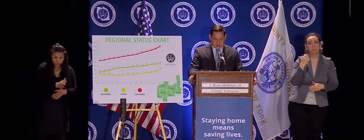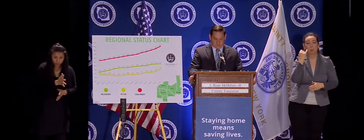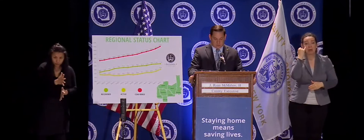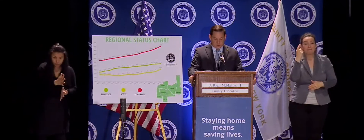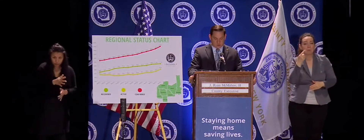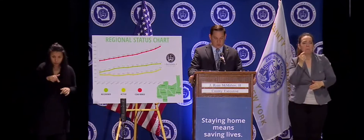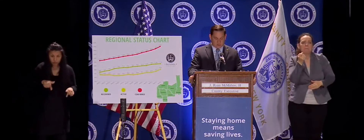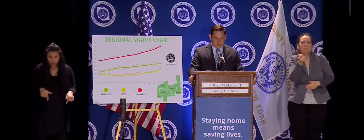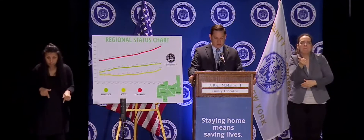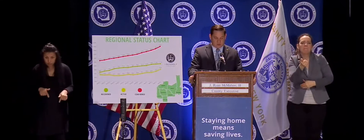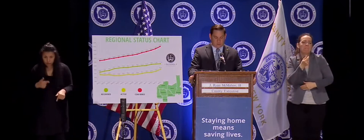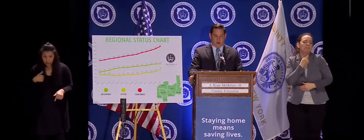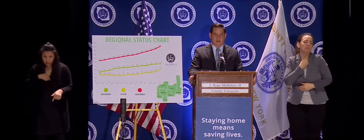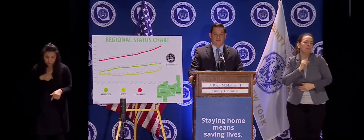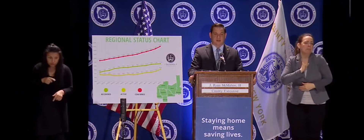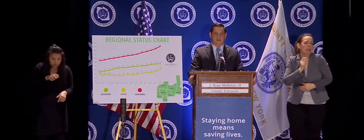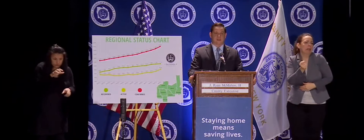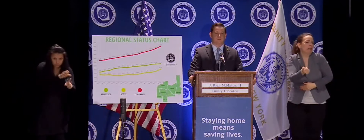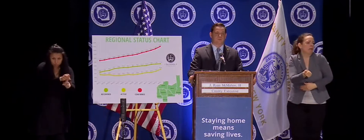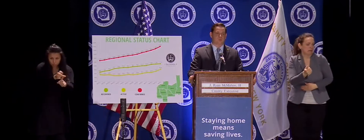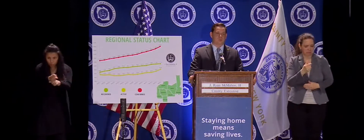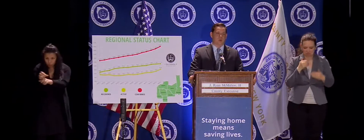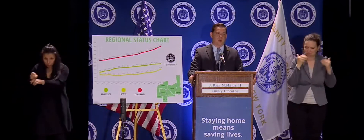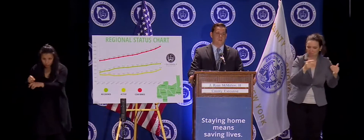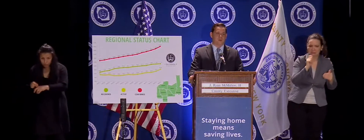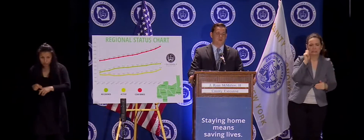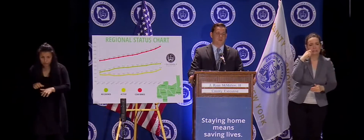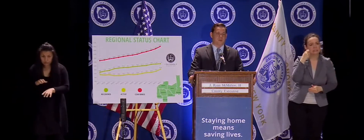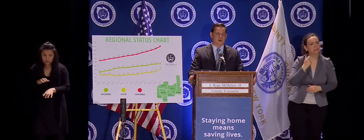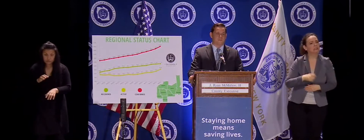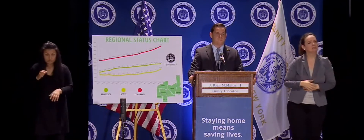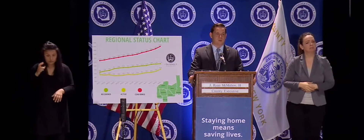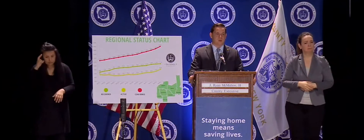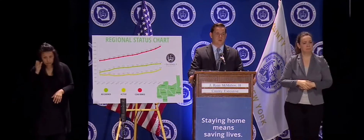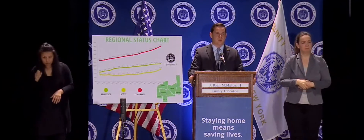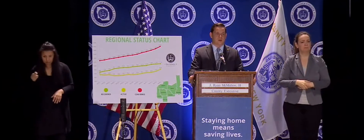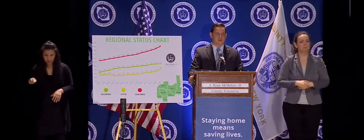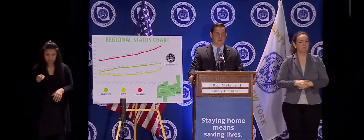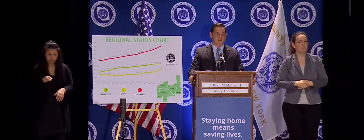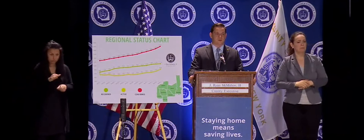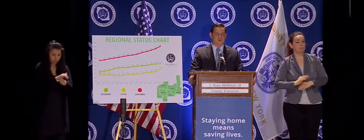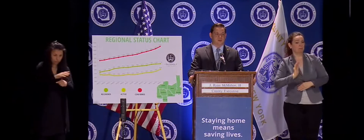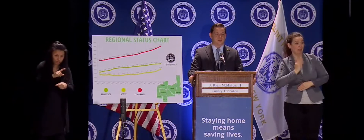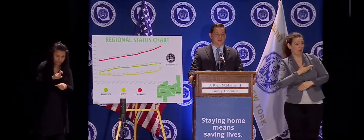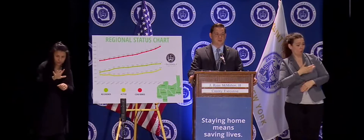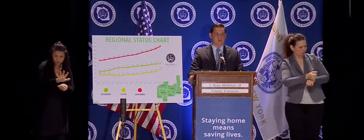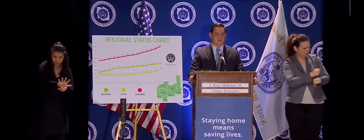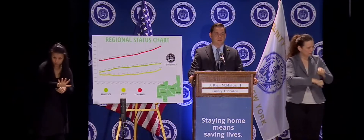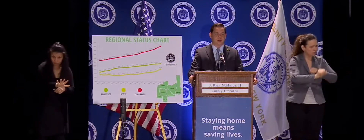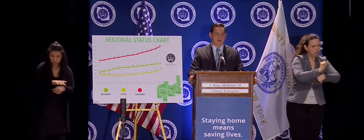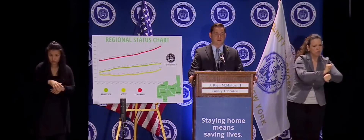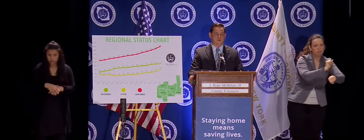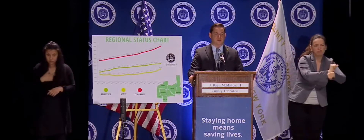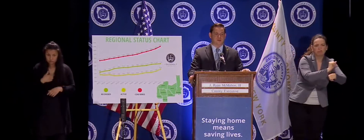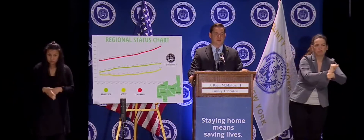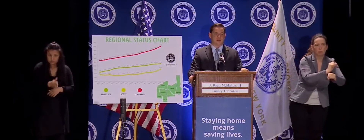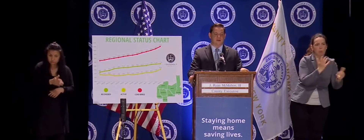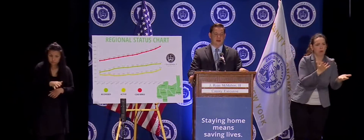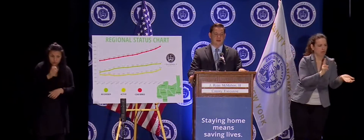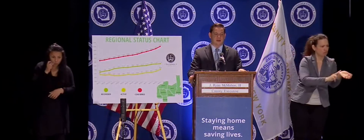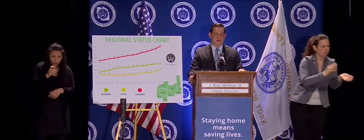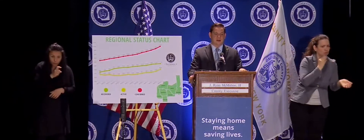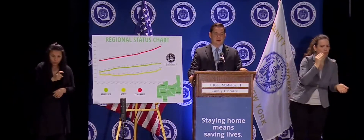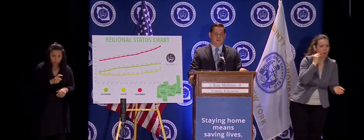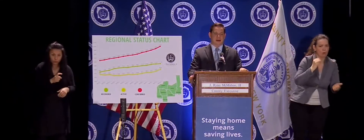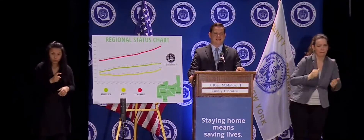This effort is really because of our proactive testing program that we've implemented with our assisted living facilities, some independent living facilities that have